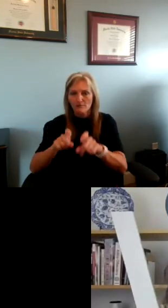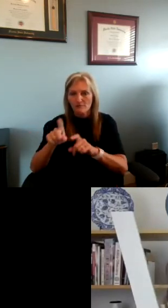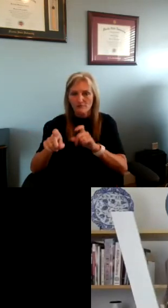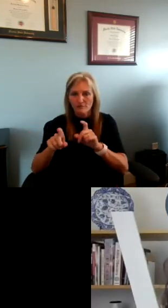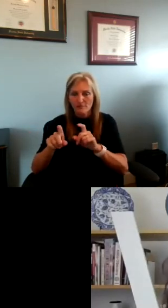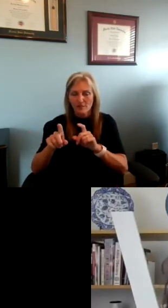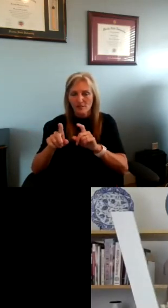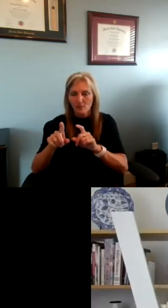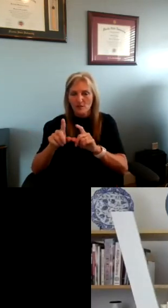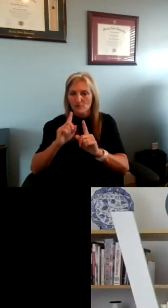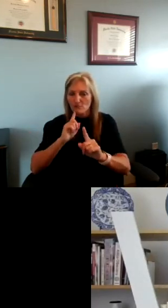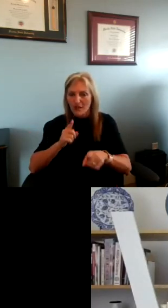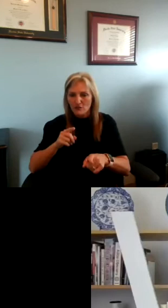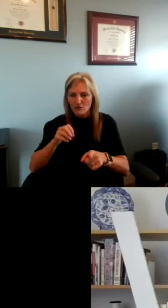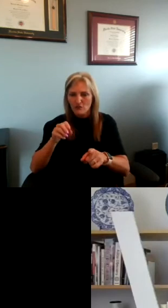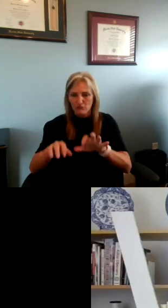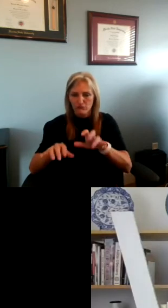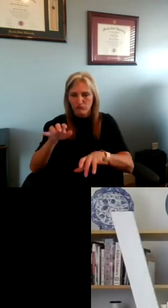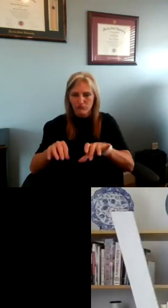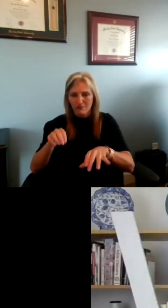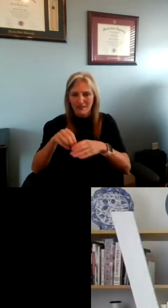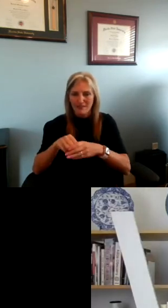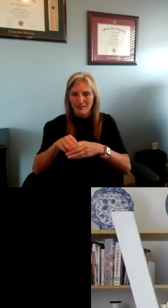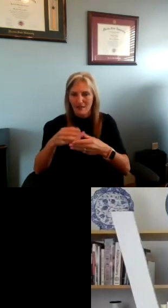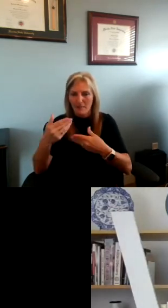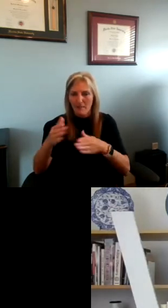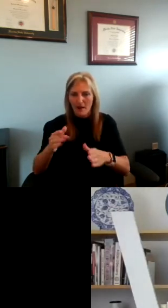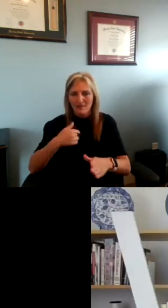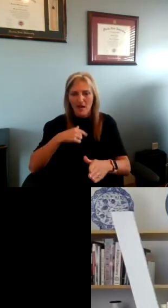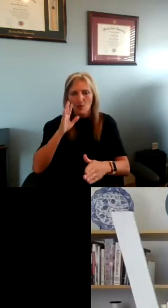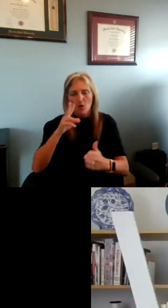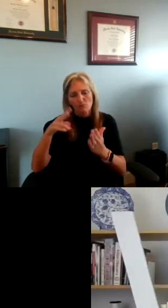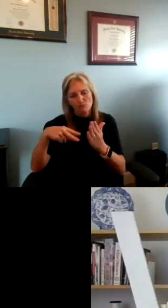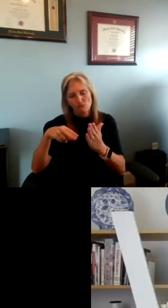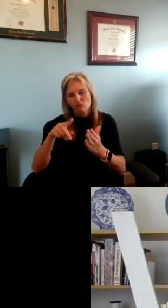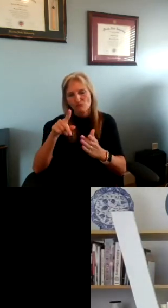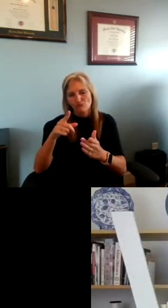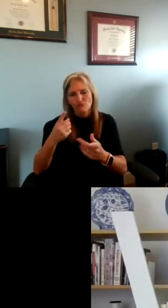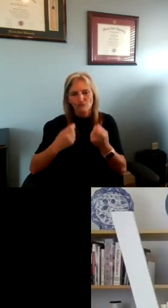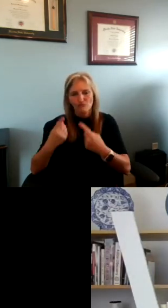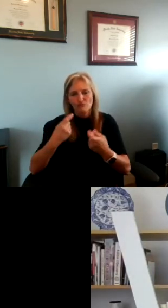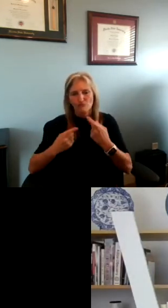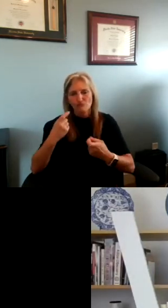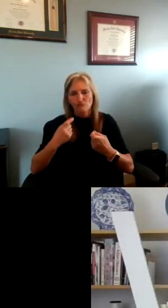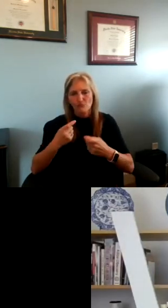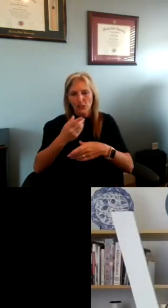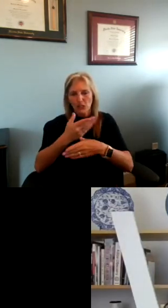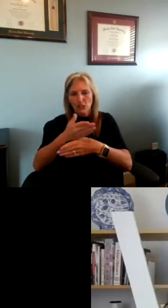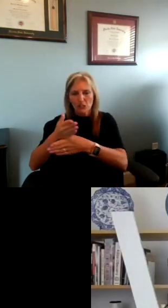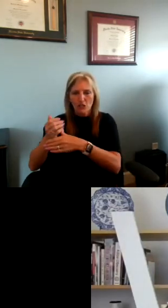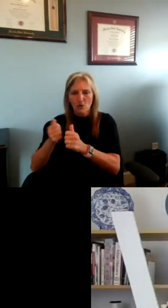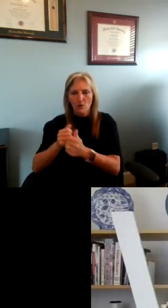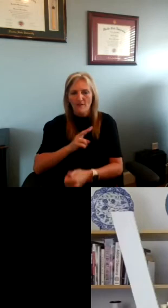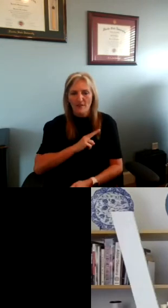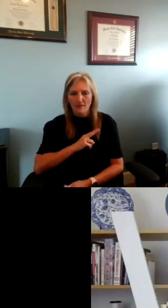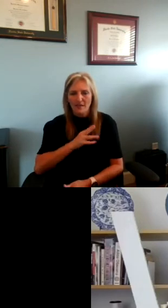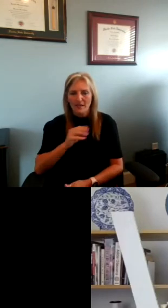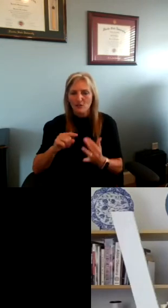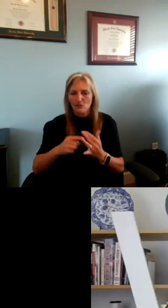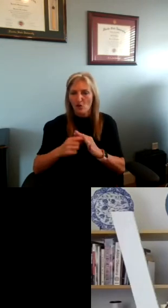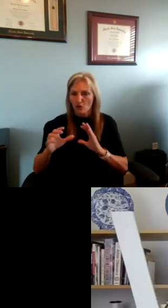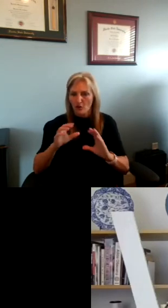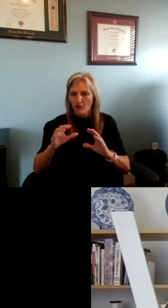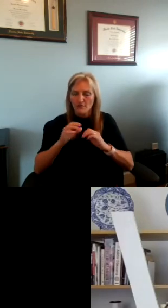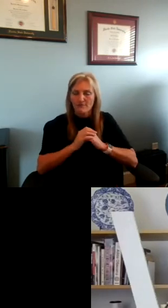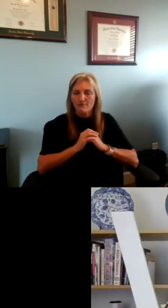in the Q&A box, and I will read those questions and share them with Vivian and start this